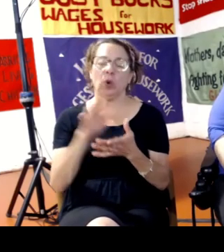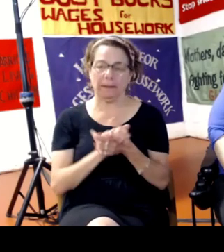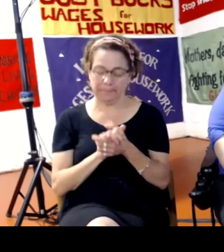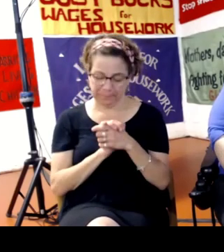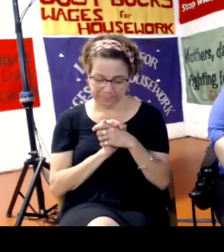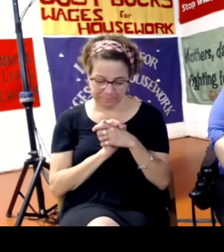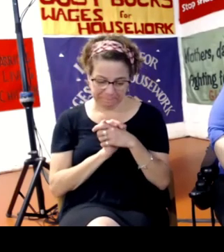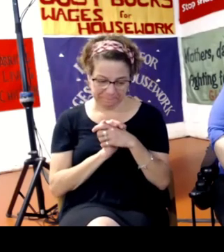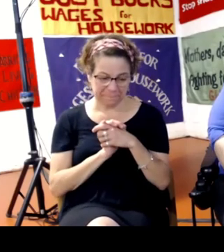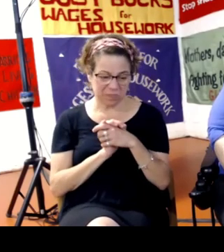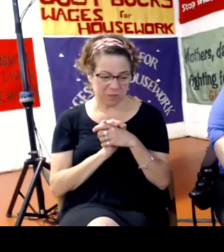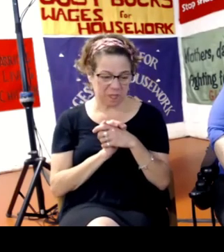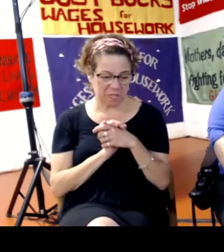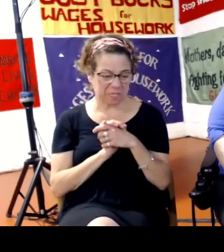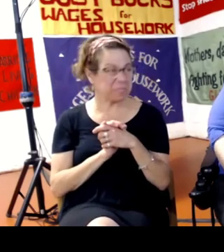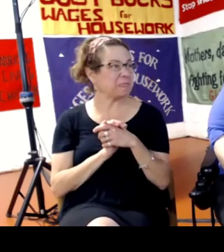Great.